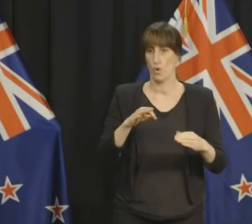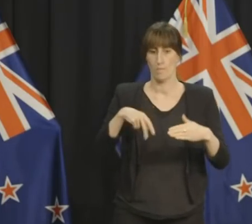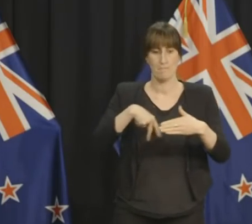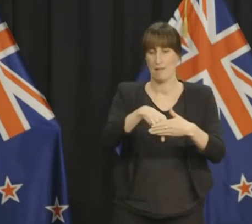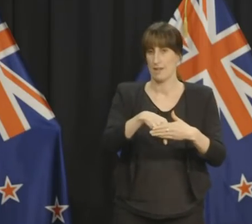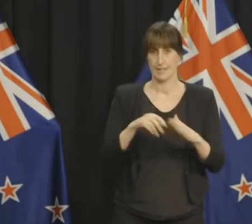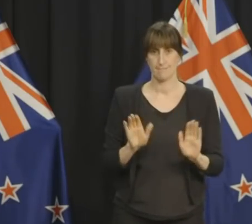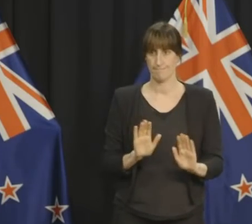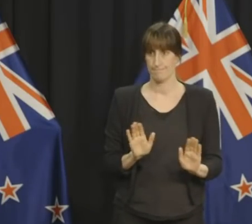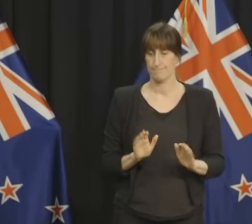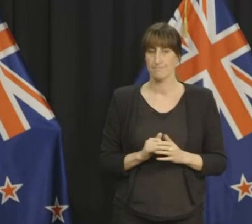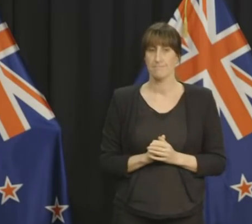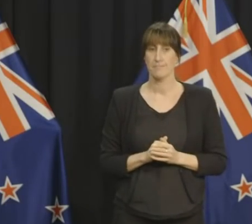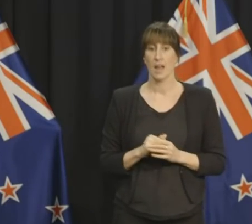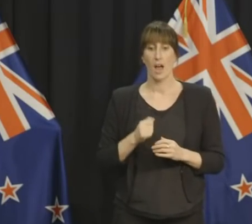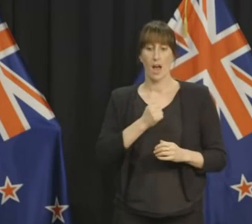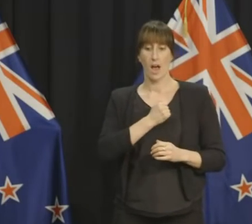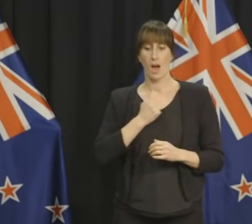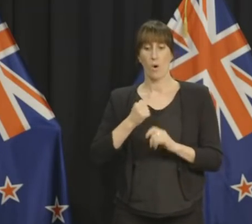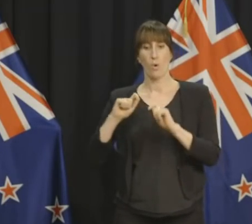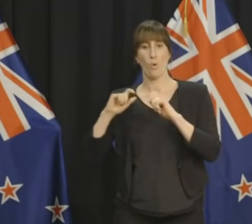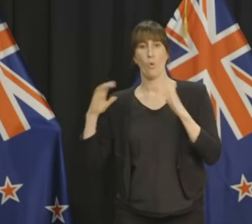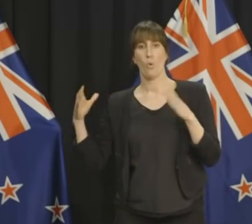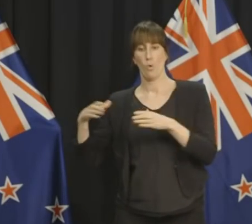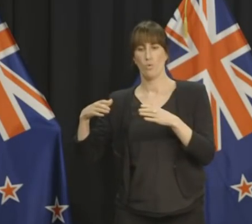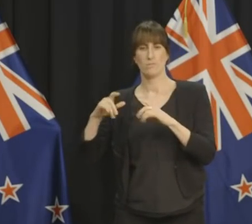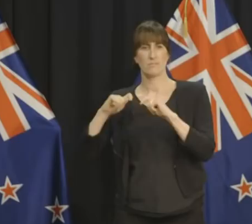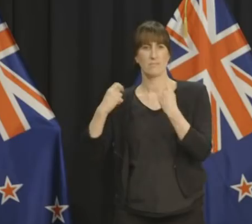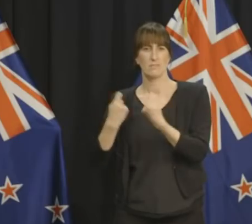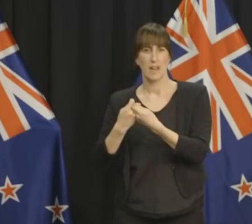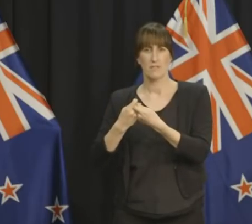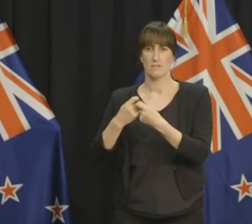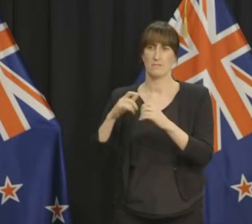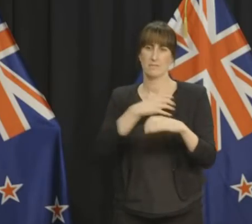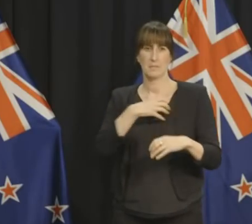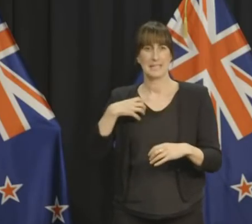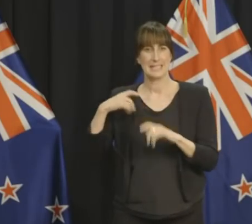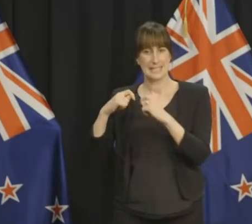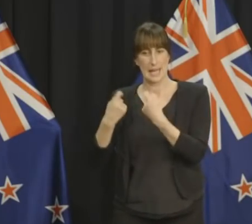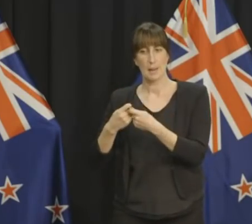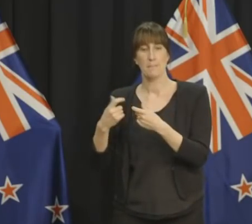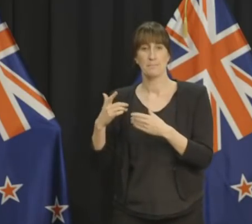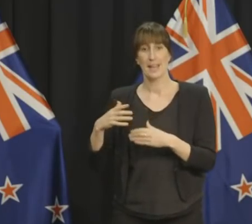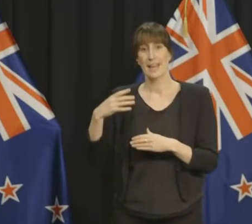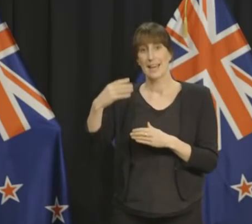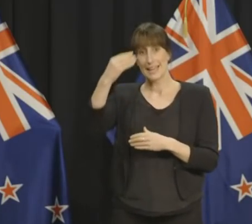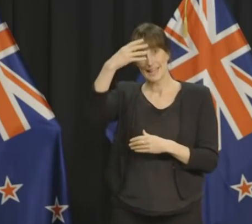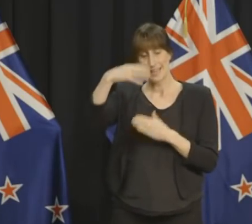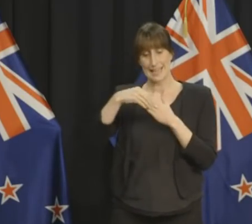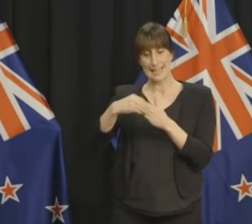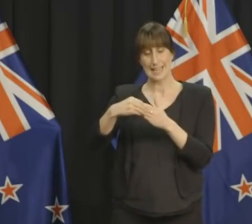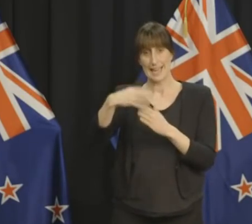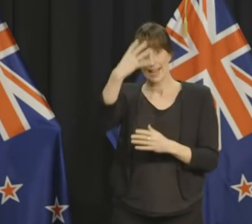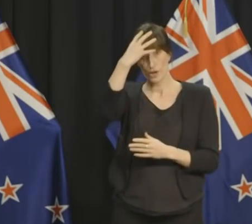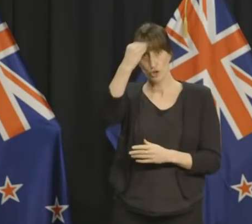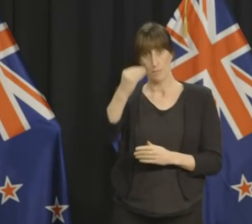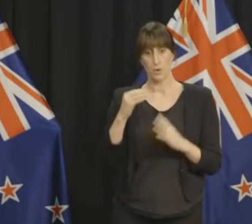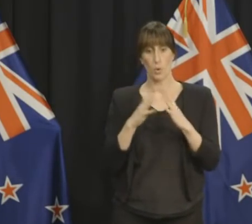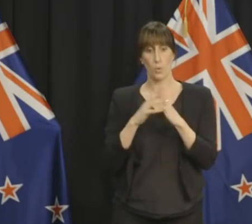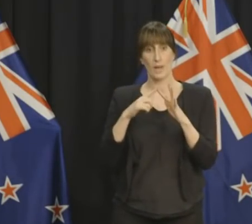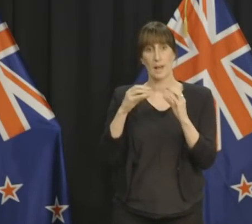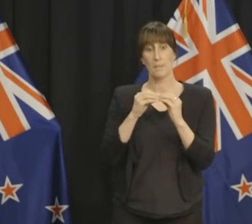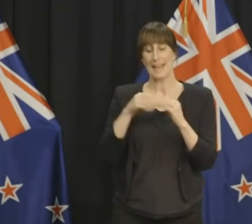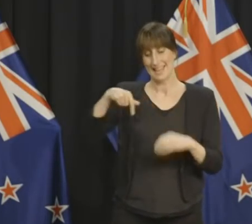been followed up by the all-of-government team managing the isolation and quarantine facilities, led by Air Commodore Darren Webb, who is also